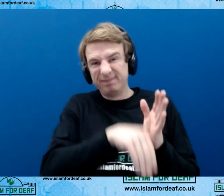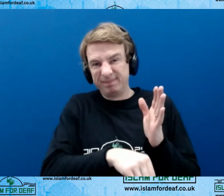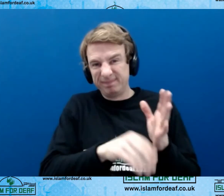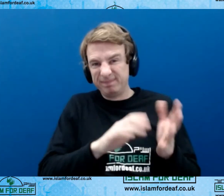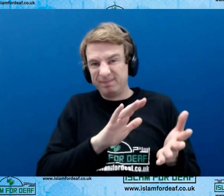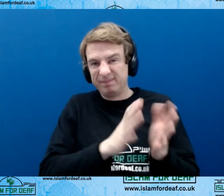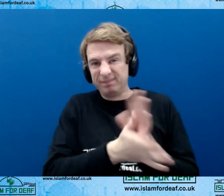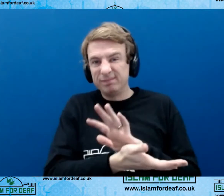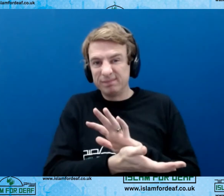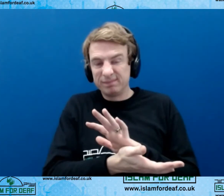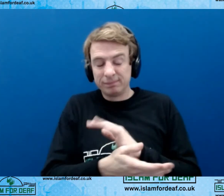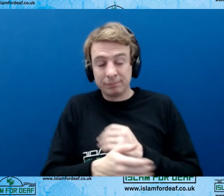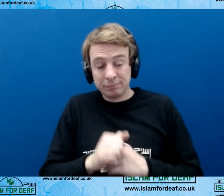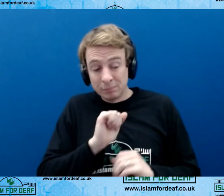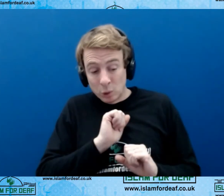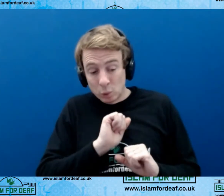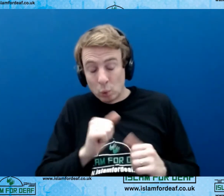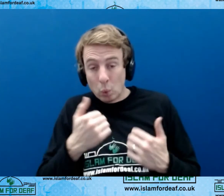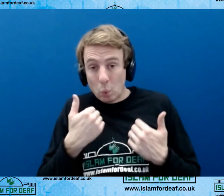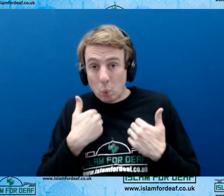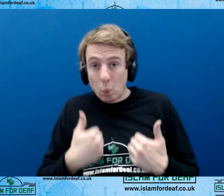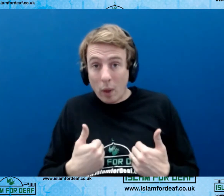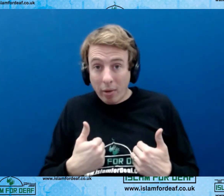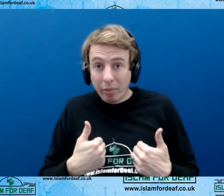to support you, may it all be perished too.